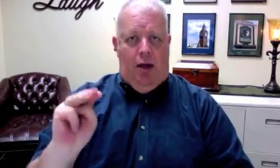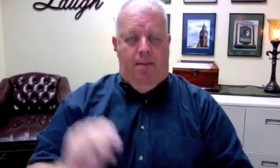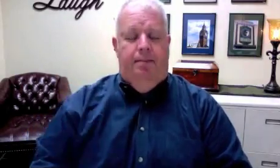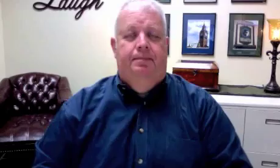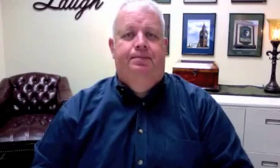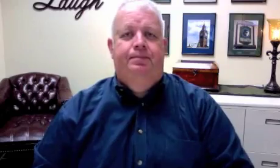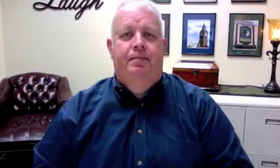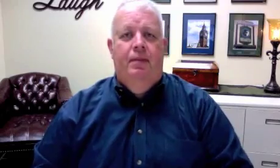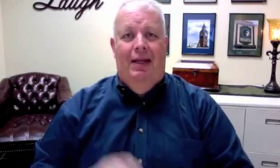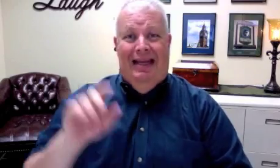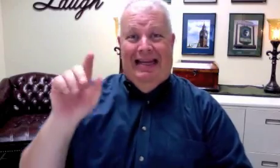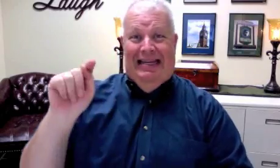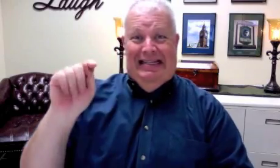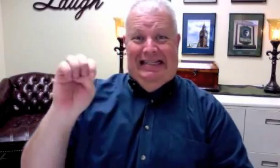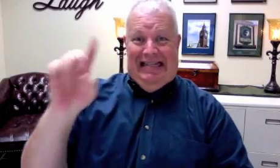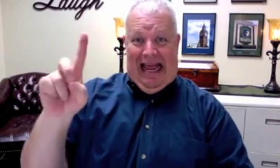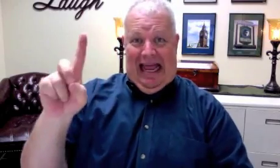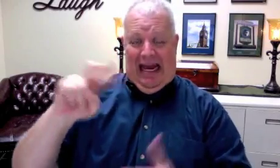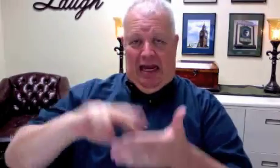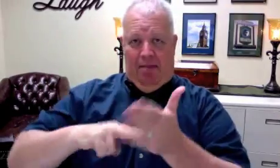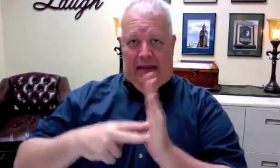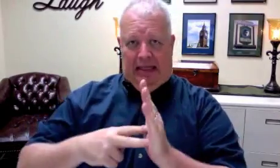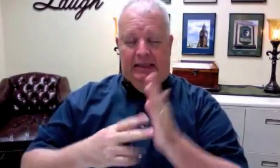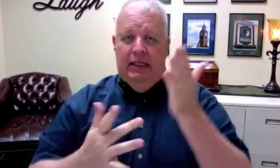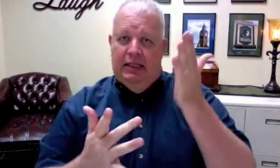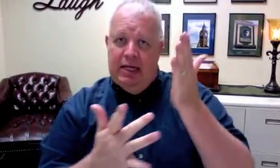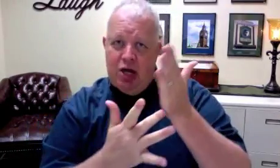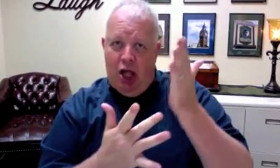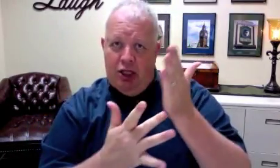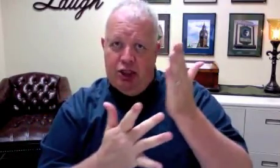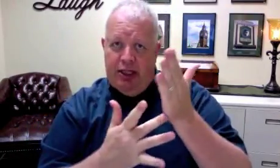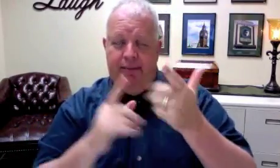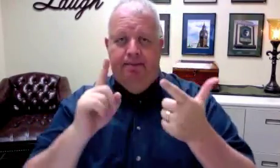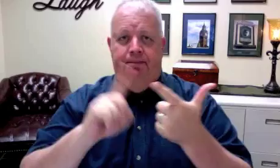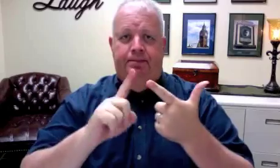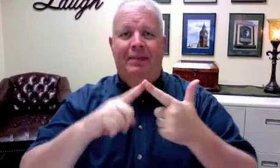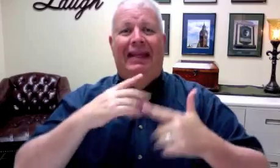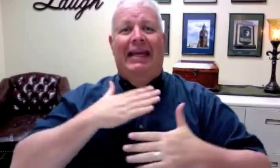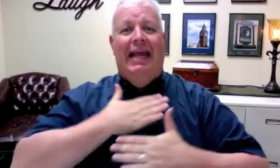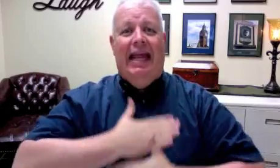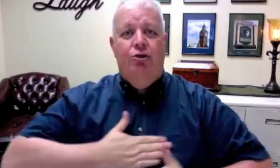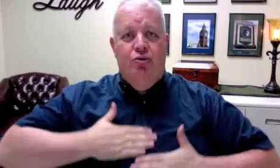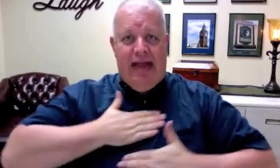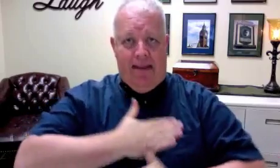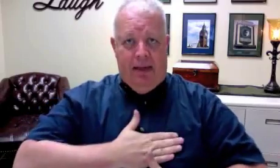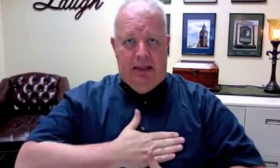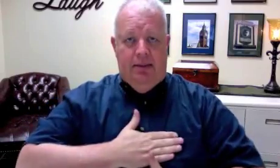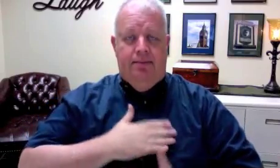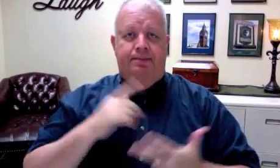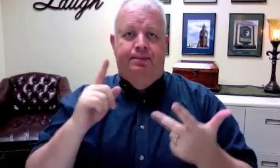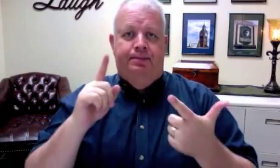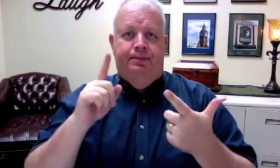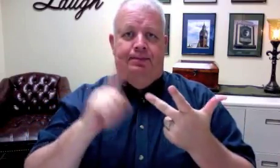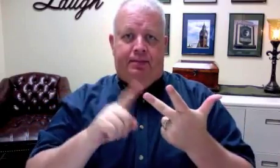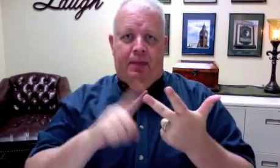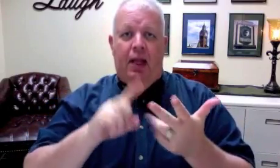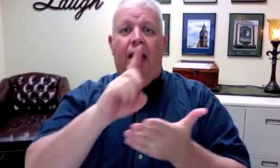TED, which stands for Technology, Entertainment, Design,